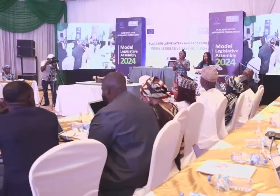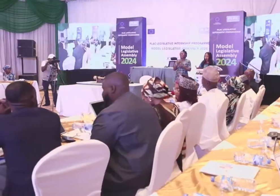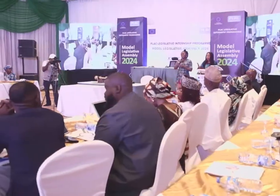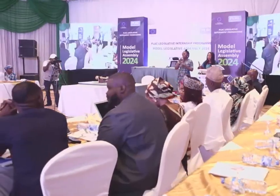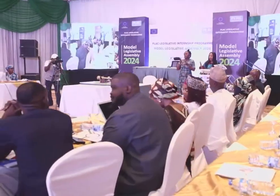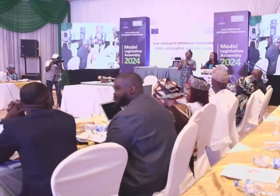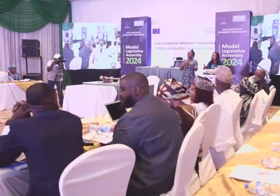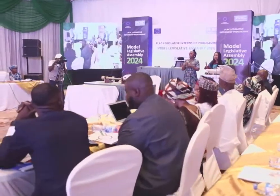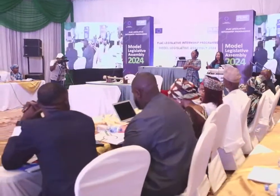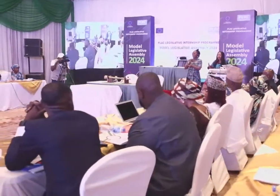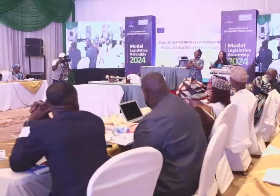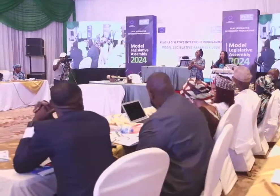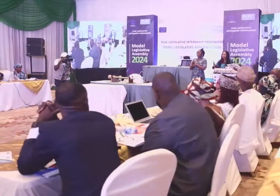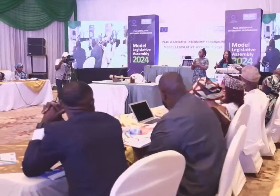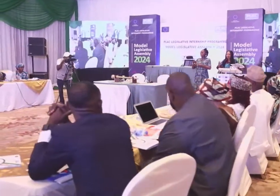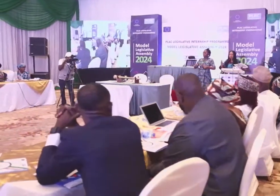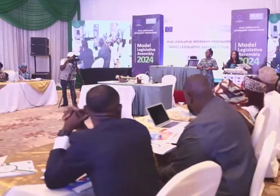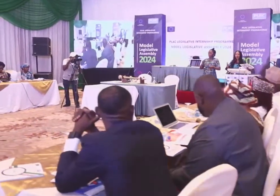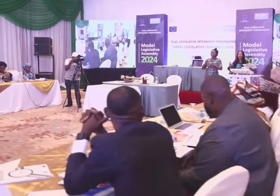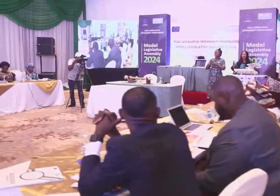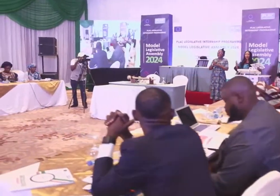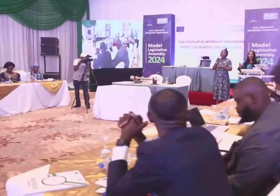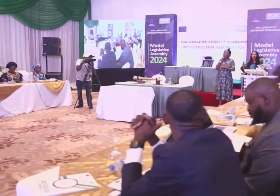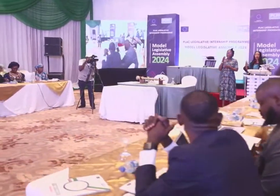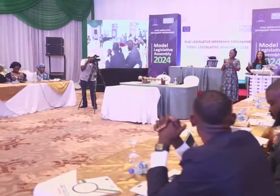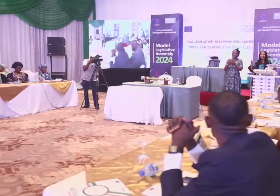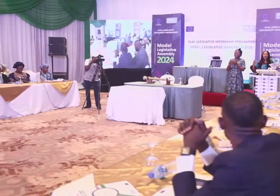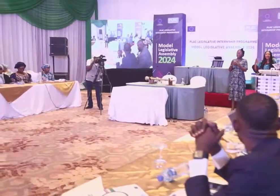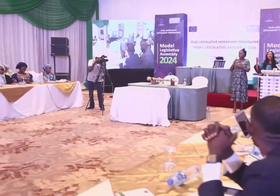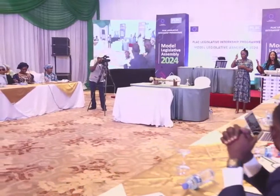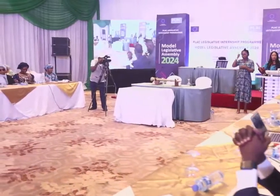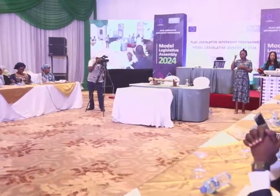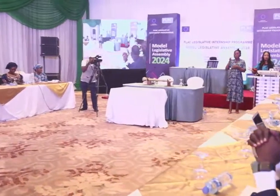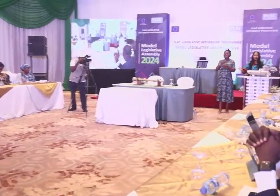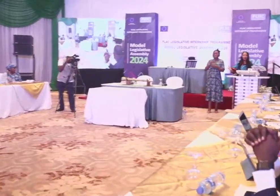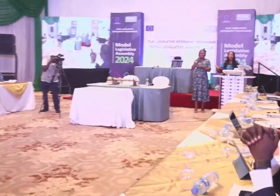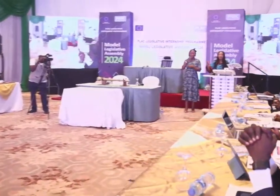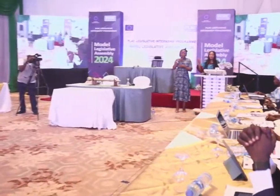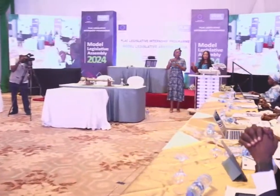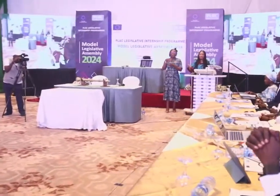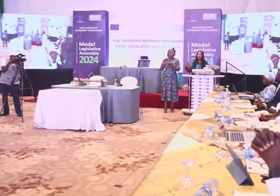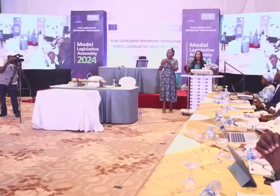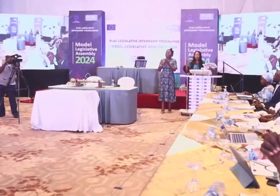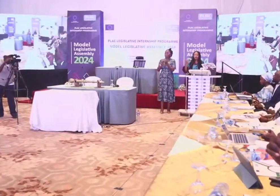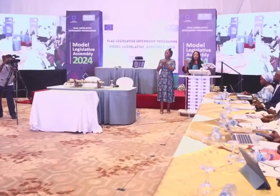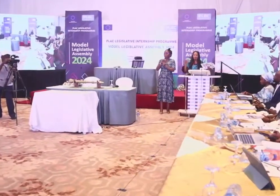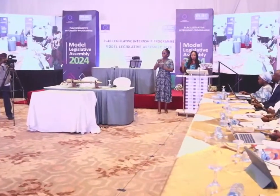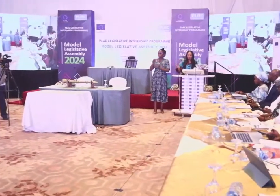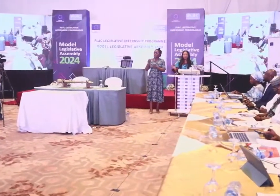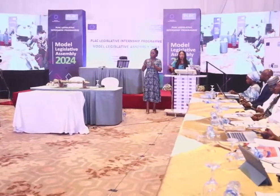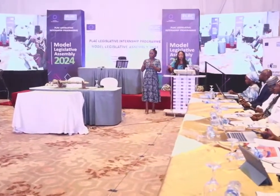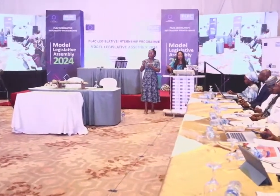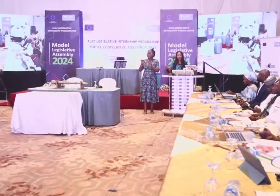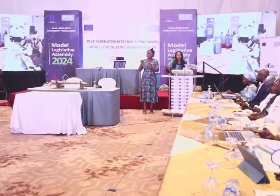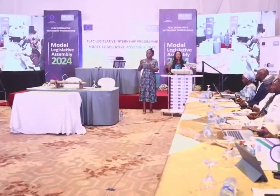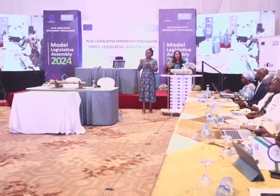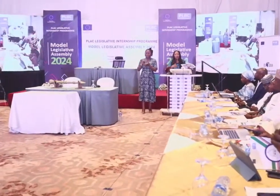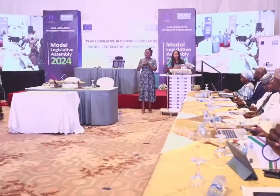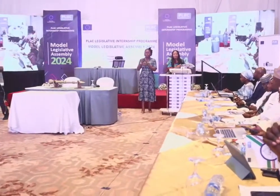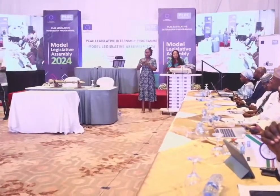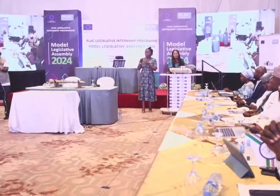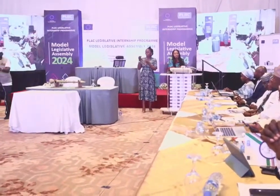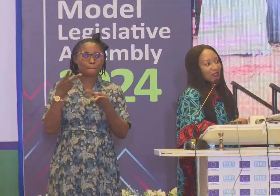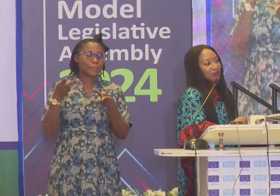current affairs and political discussions in Nigeria, so that when they engage other young people, they can engage them from a very informed perspective. So ladies